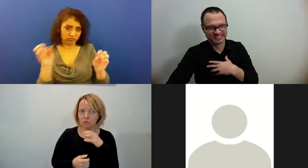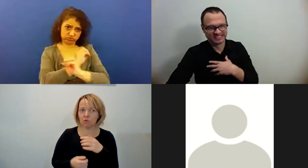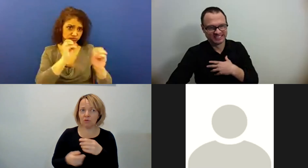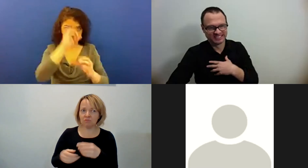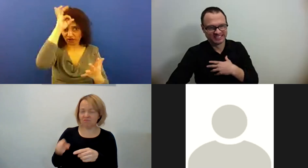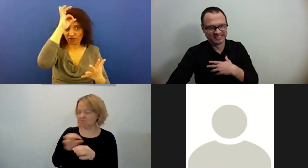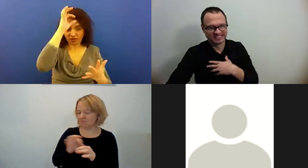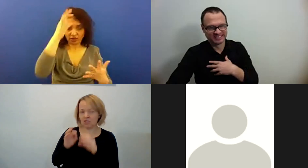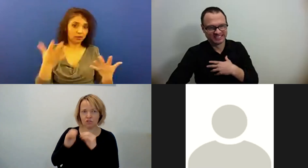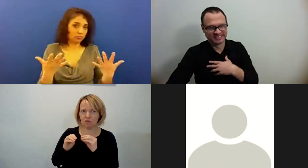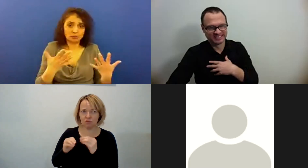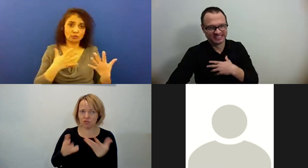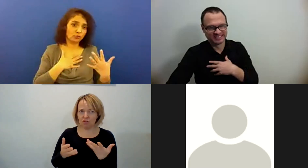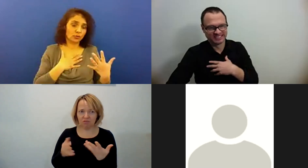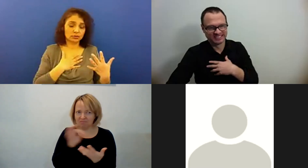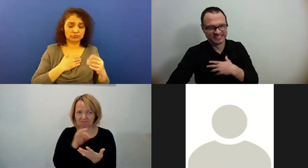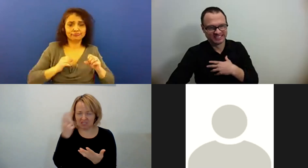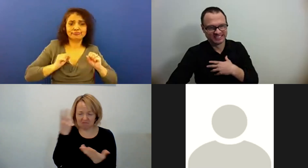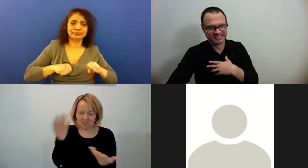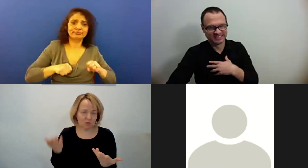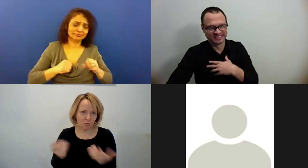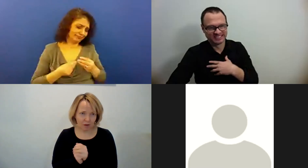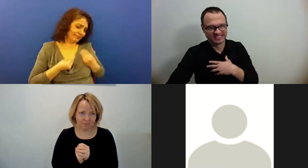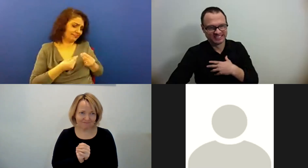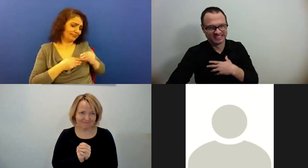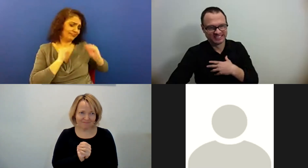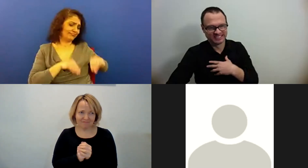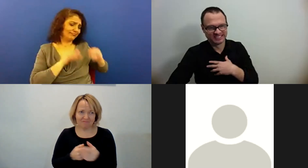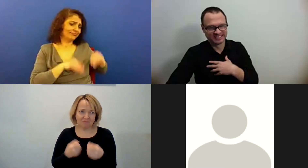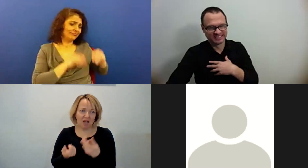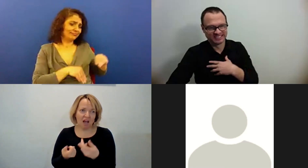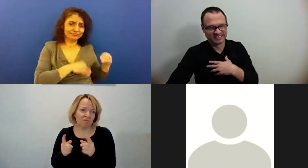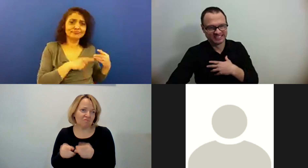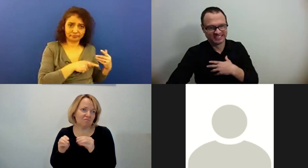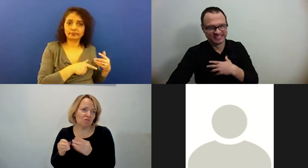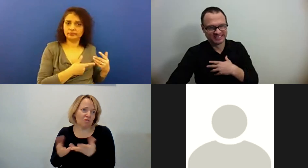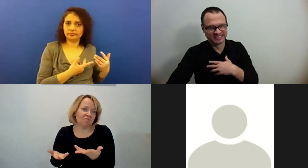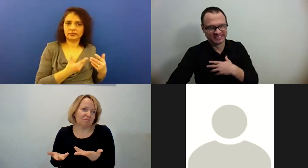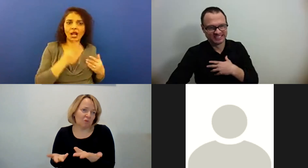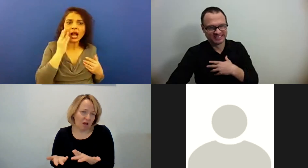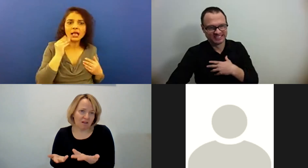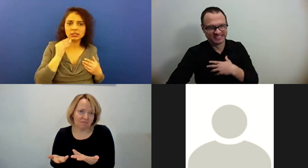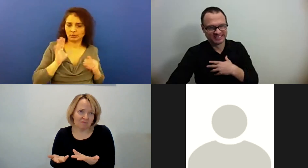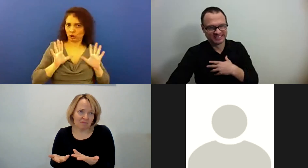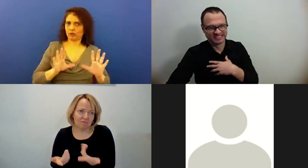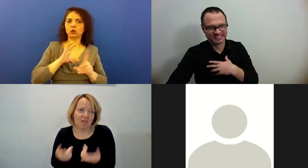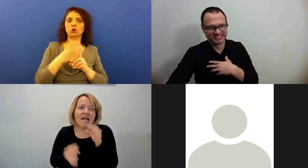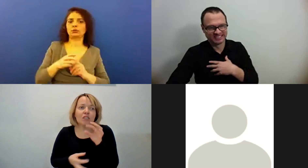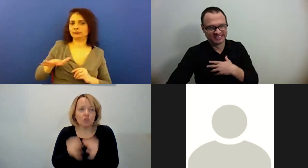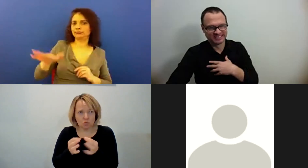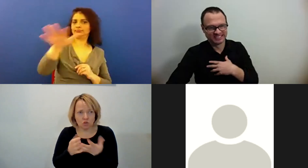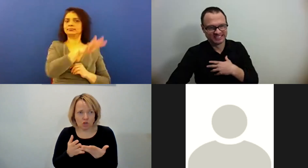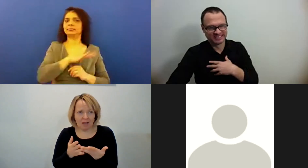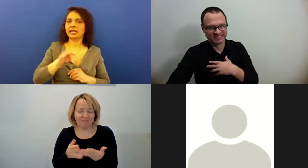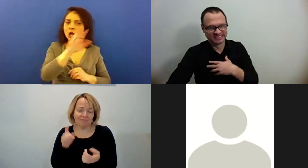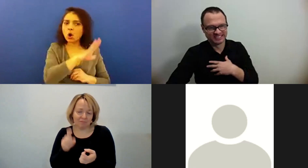their deaf community. Many are not aware, never met another Roma deaf person, just keep